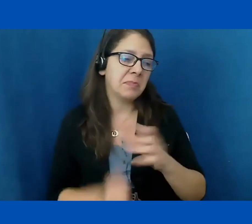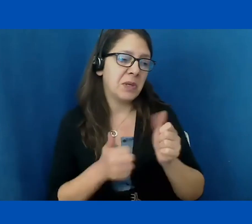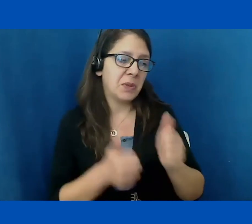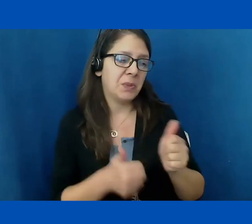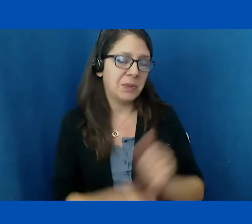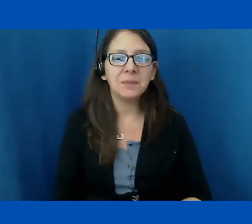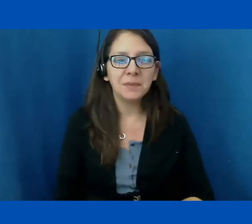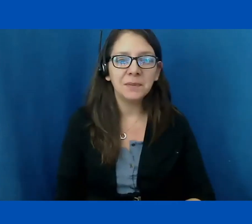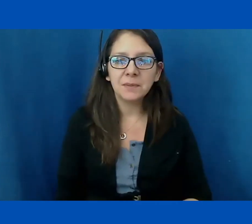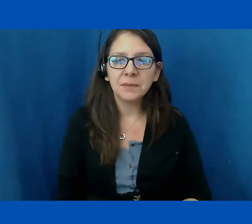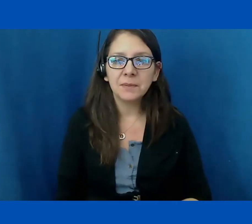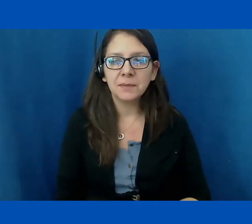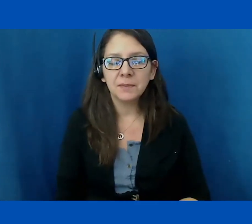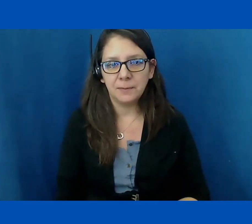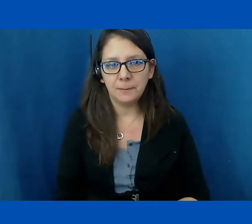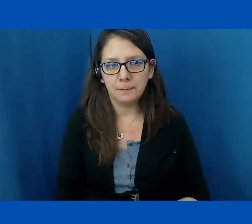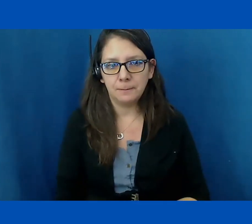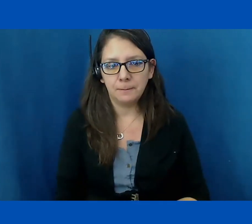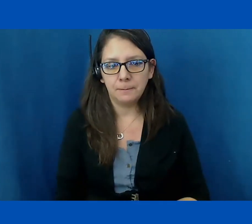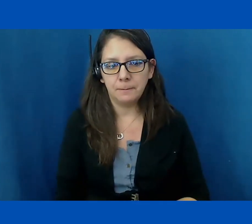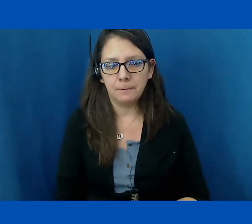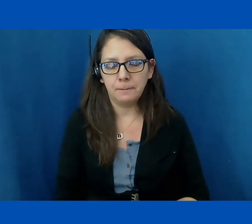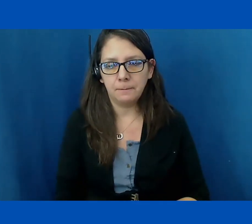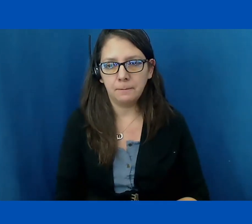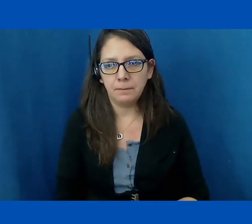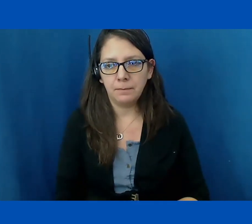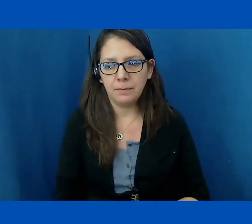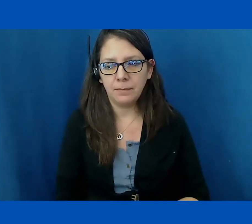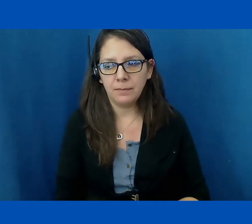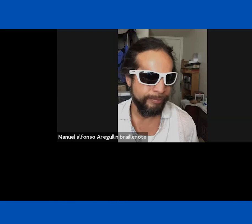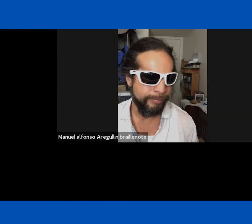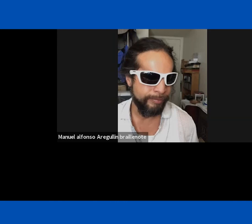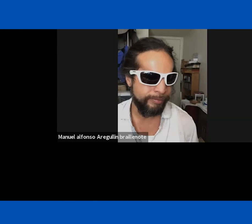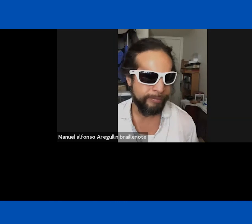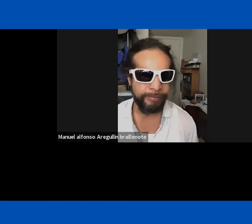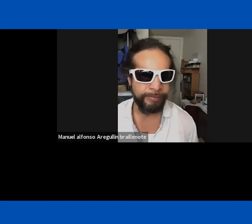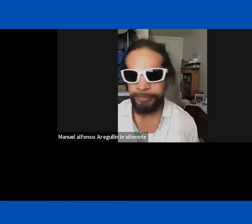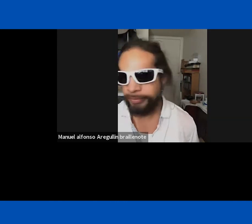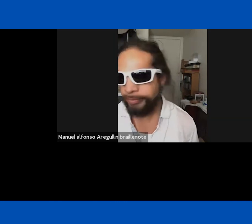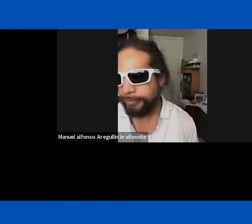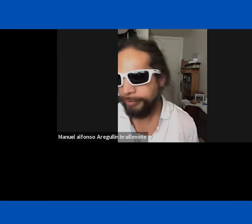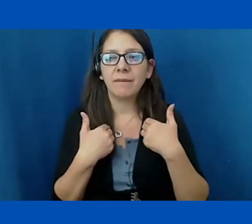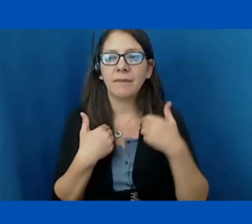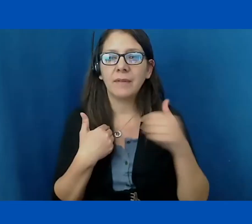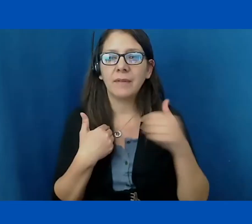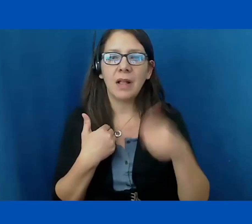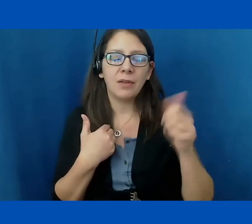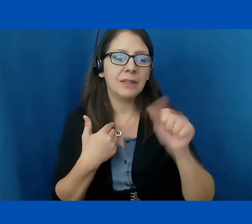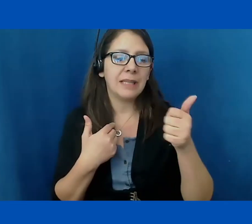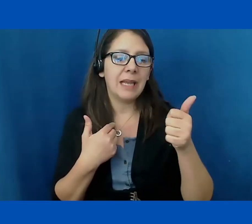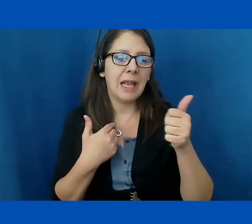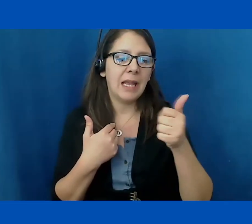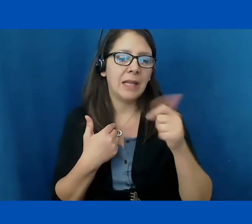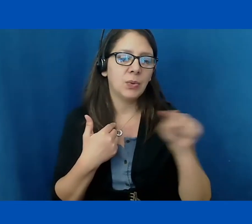All right, just wanted to let everybody know we only have about 10-15 minutes before we should probably start the film.